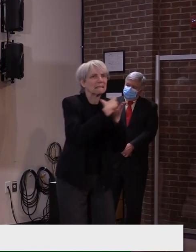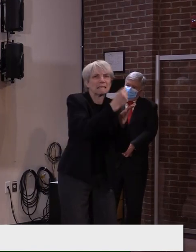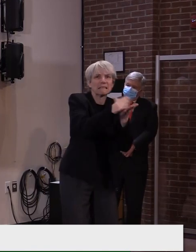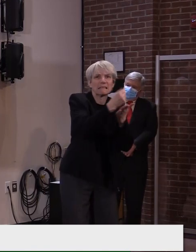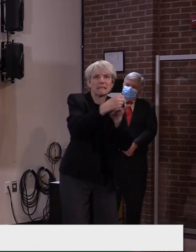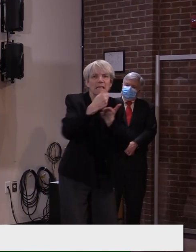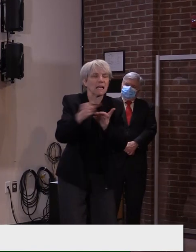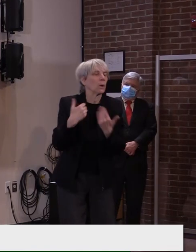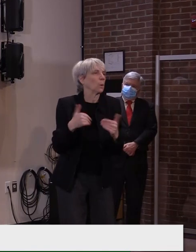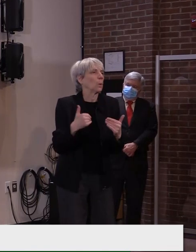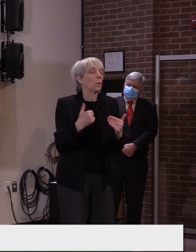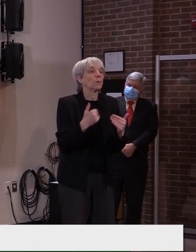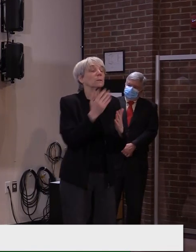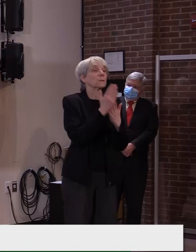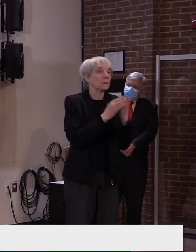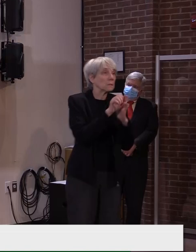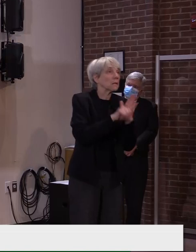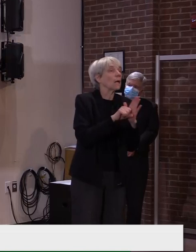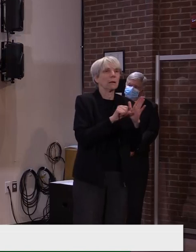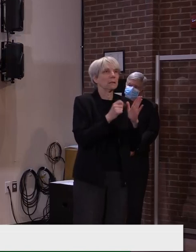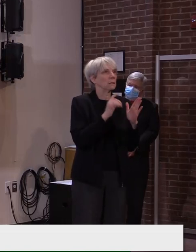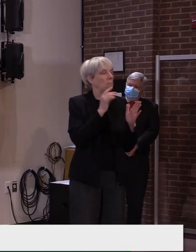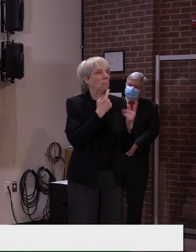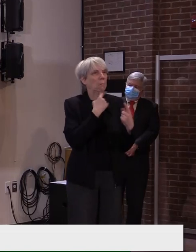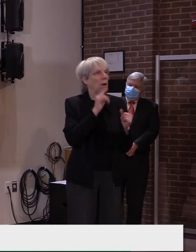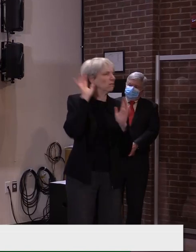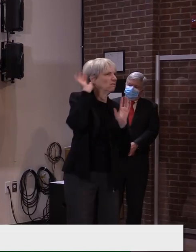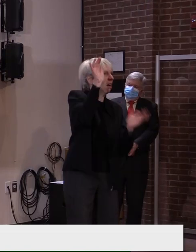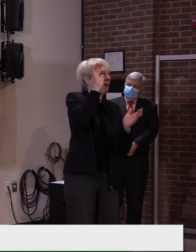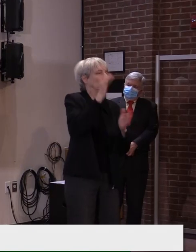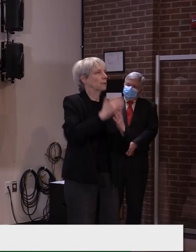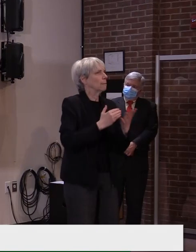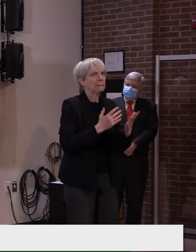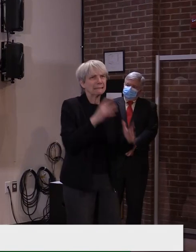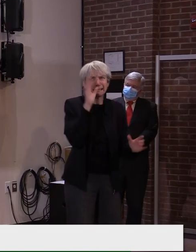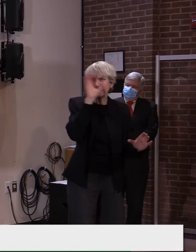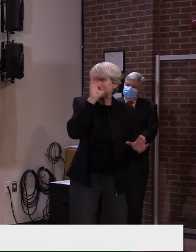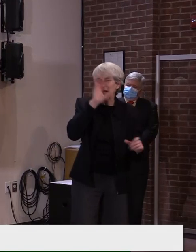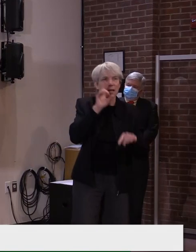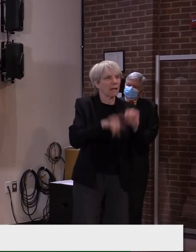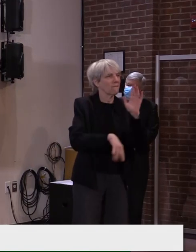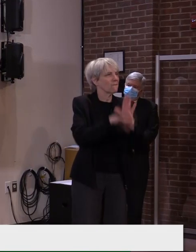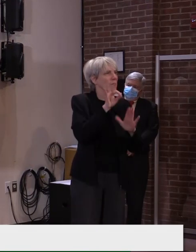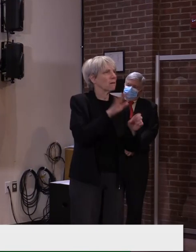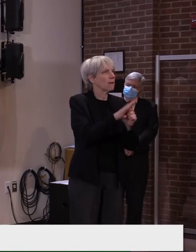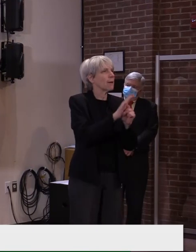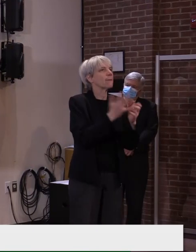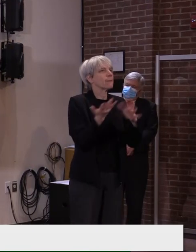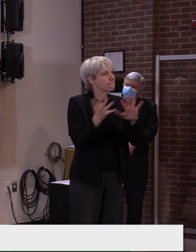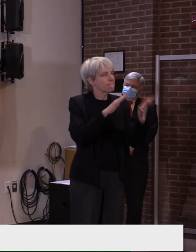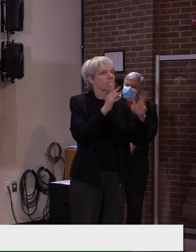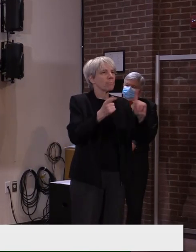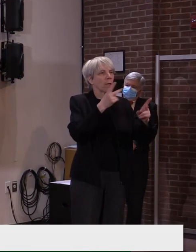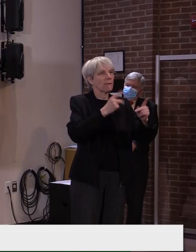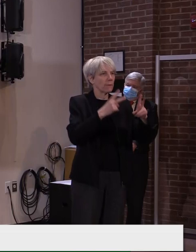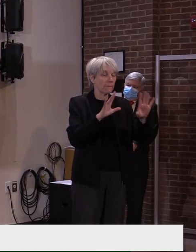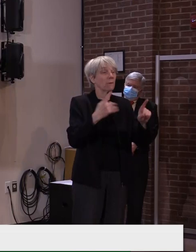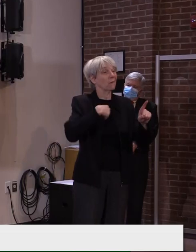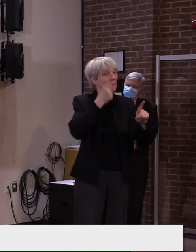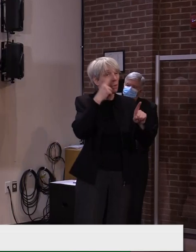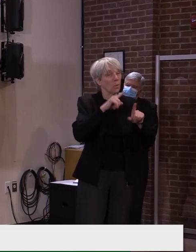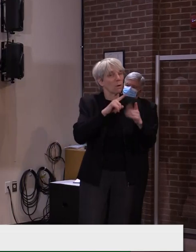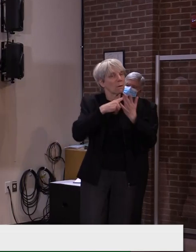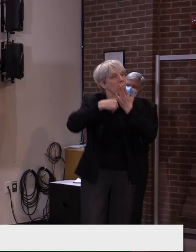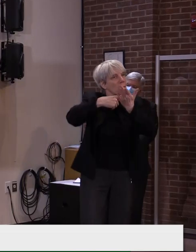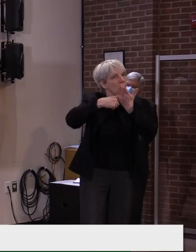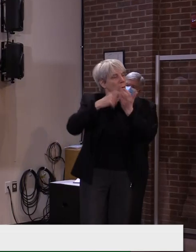states. Some states have been more successful than others in obtaining them. We're working with the federal government right now.